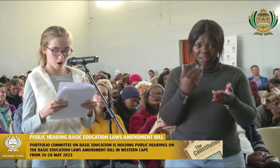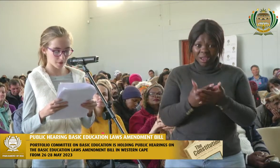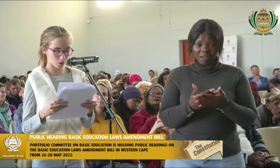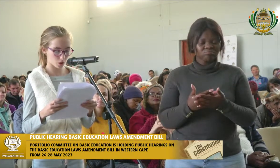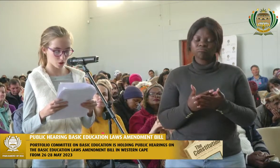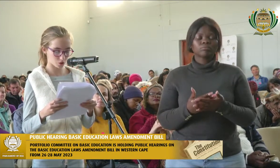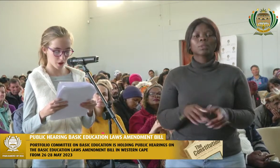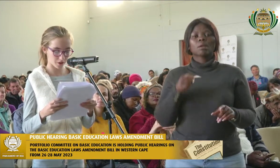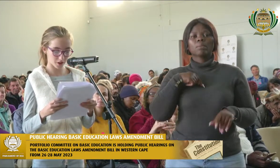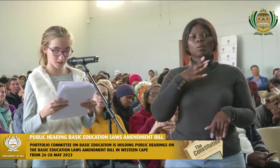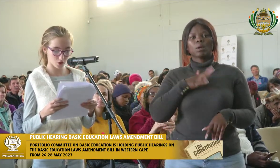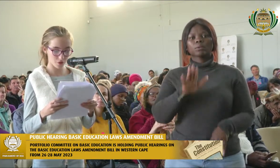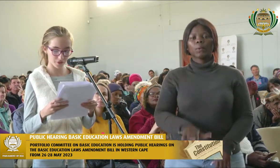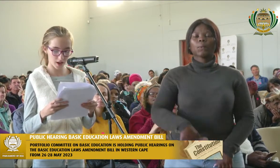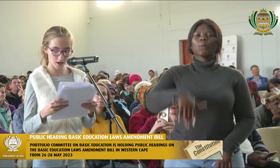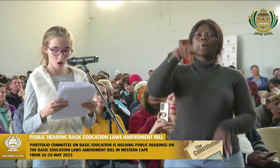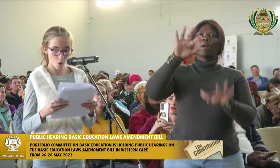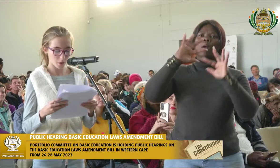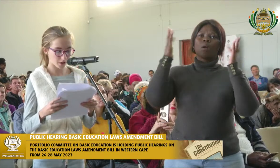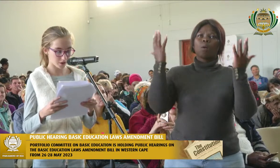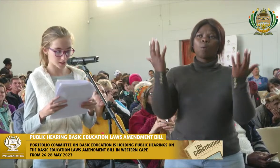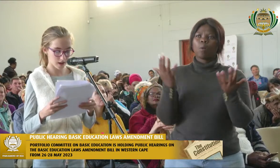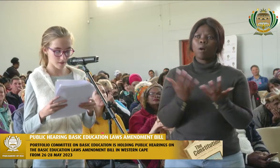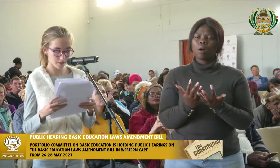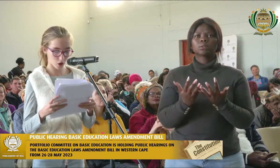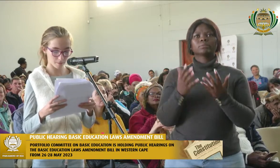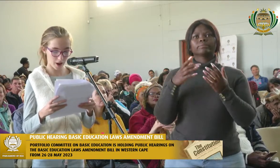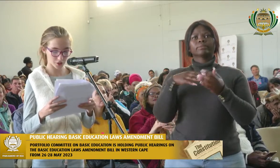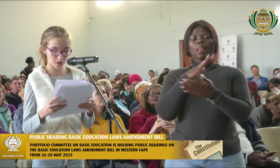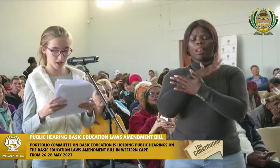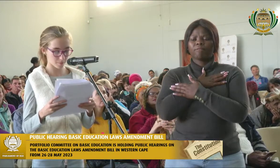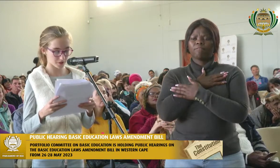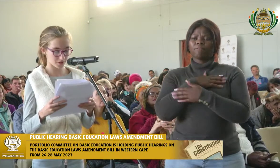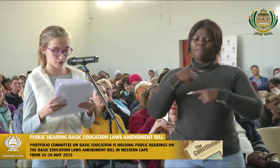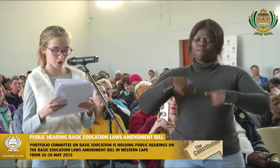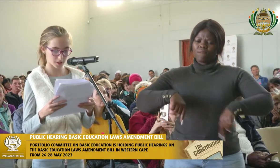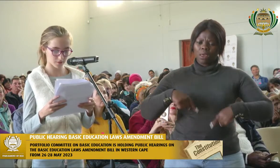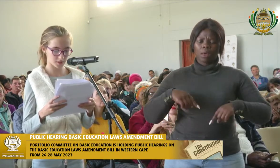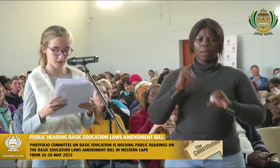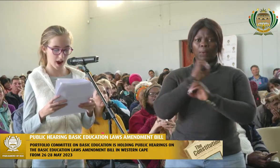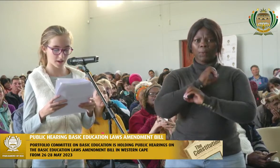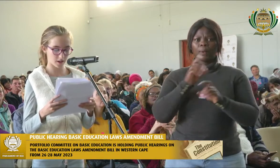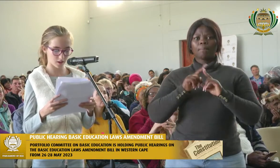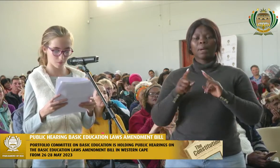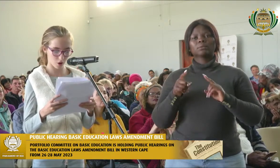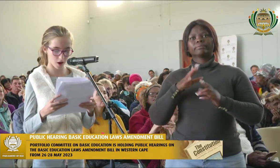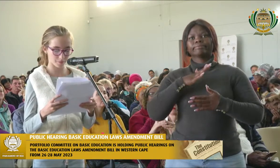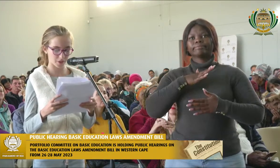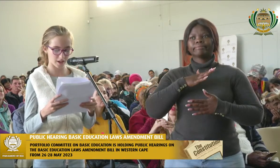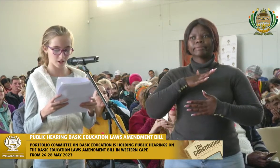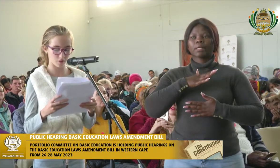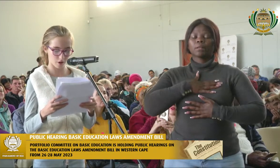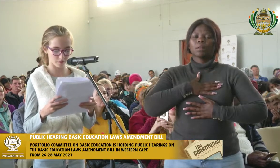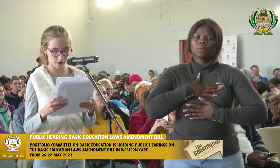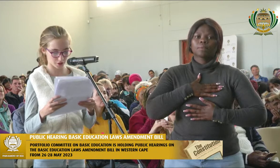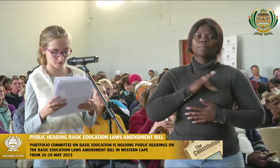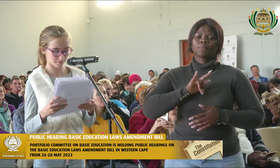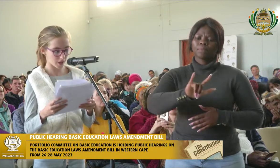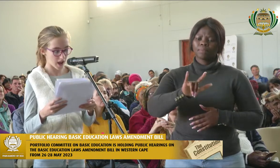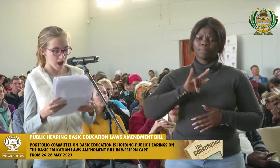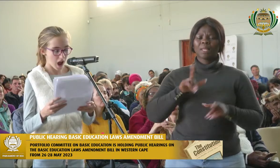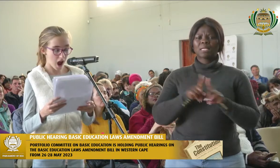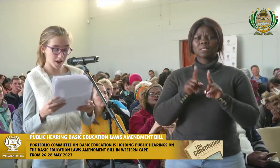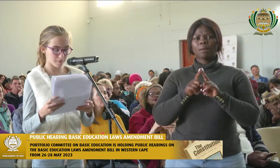to grow up in a world where there is no fear, where there is love, compassion, empathy, creativity, and